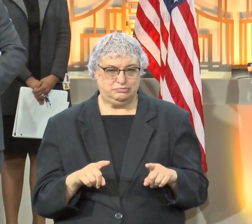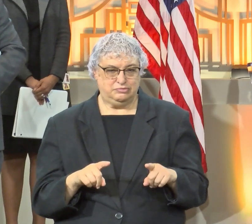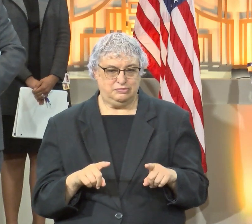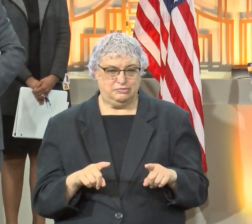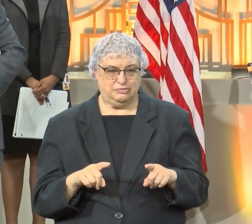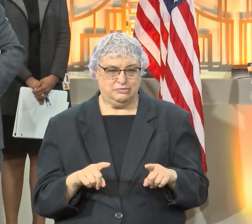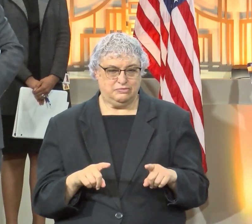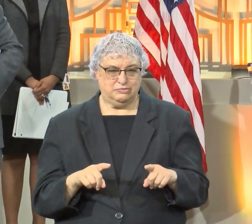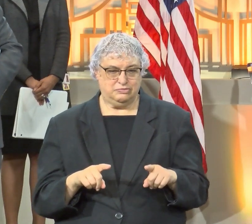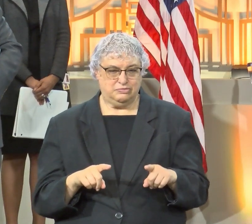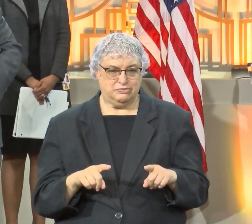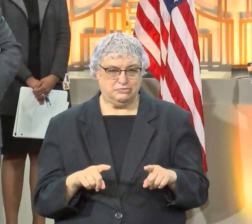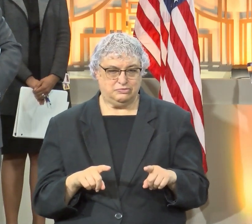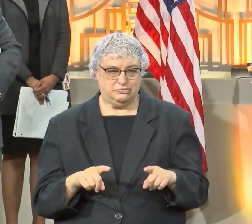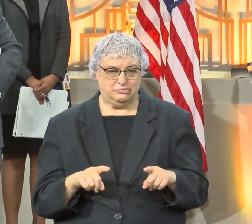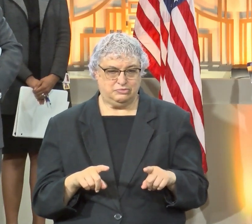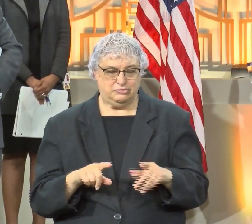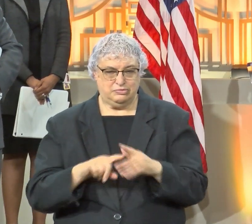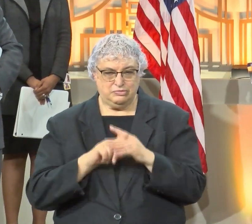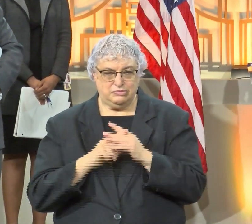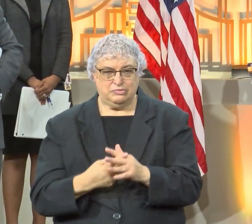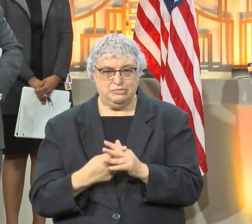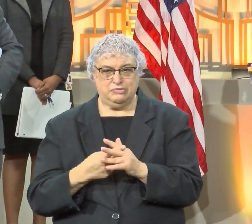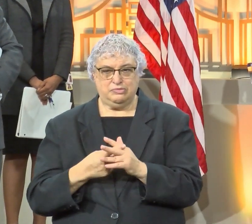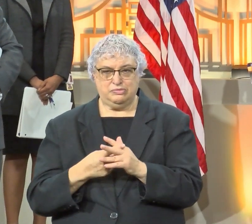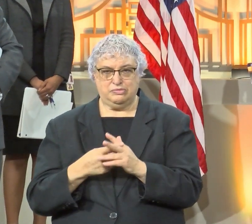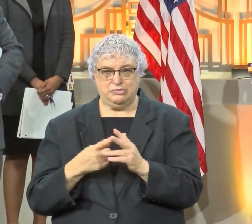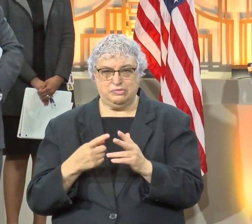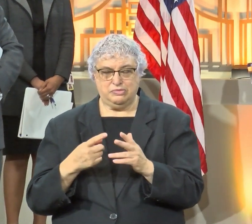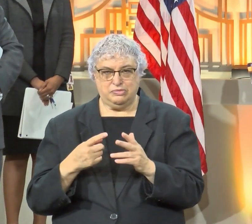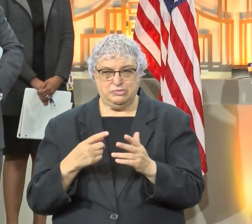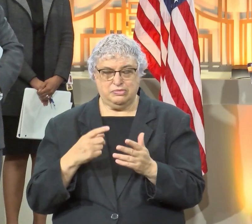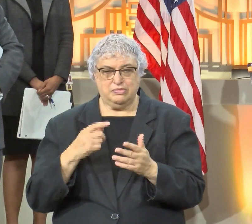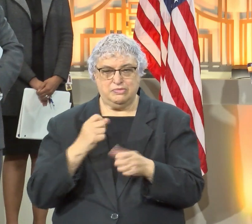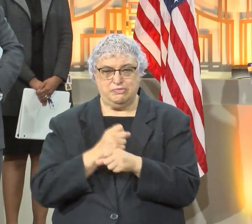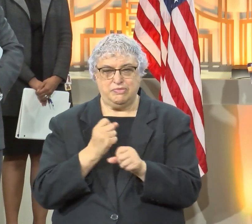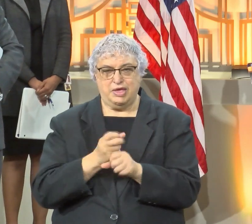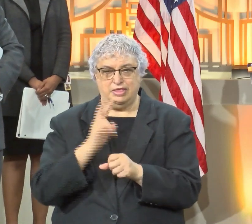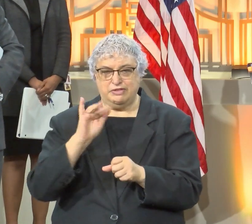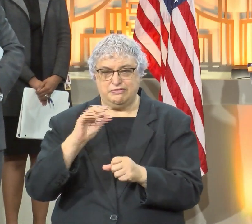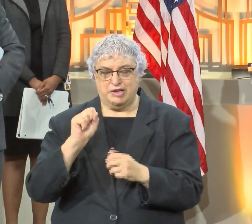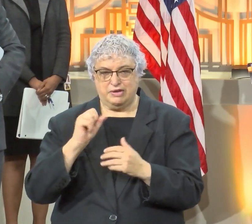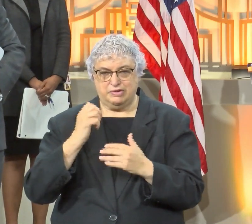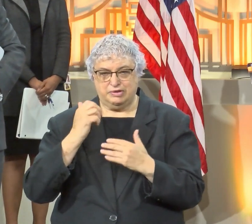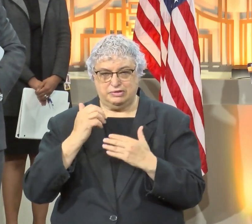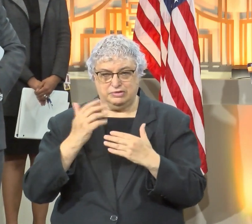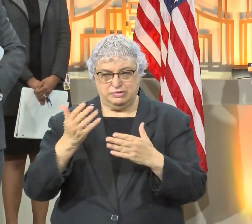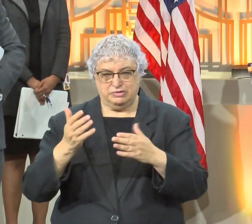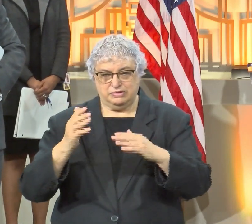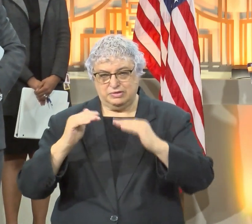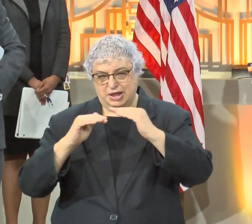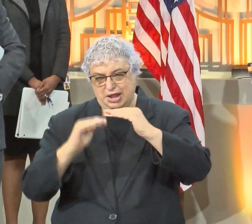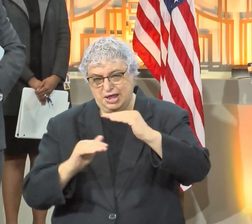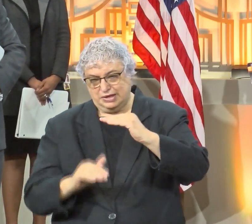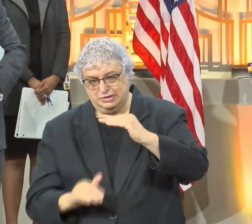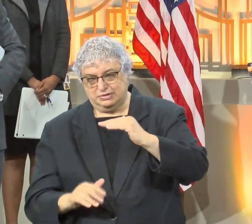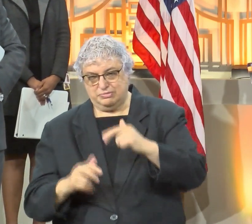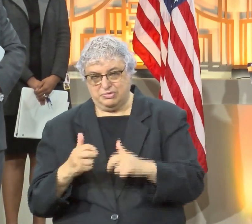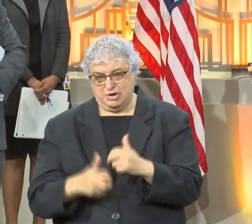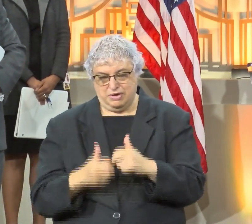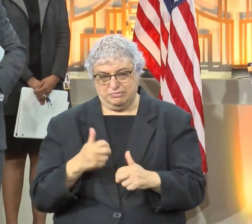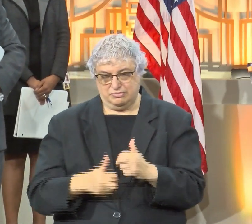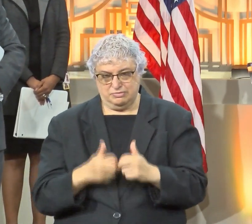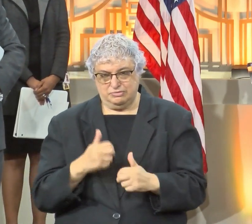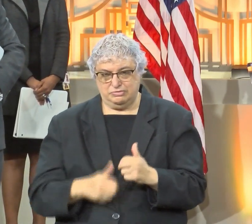guess, start to bring this virus to an end, put it behind us rather than in front of us. And I think more to speak to